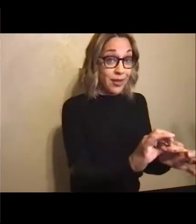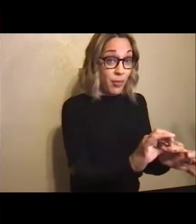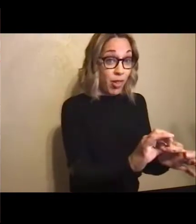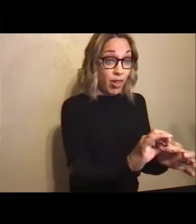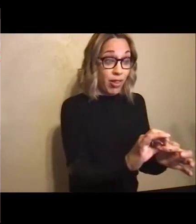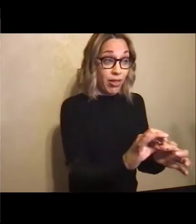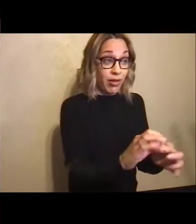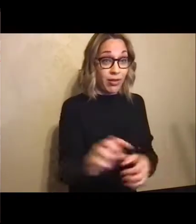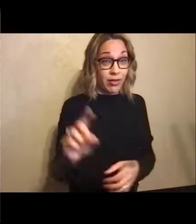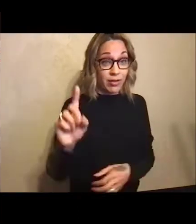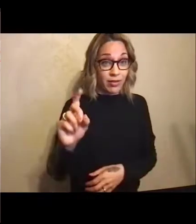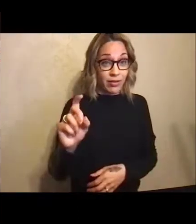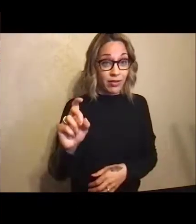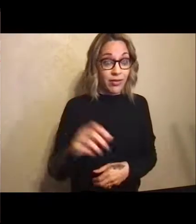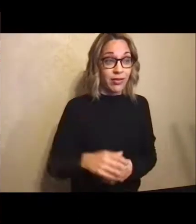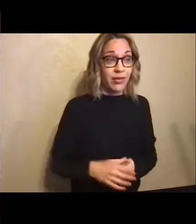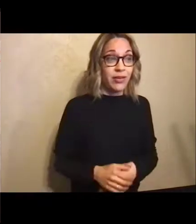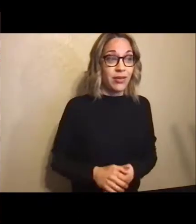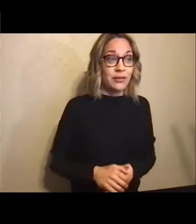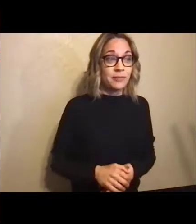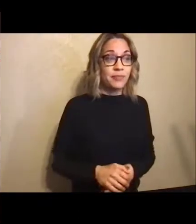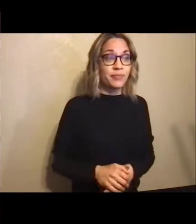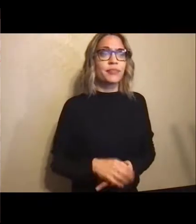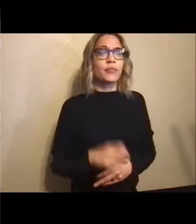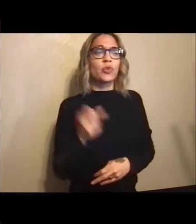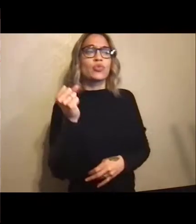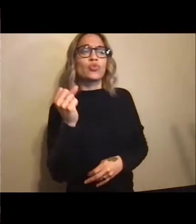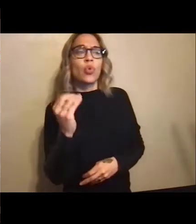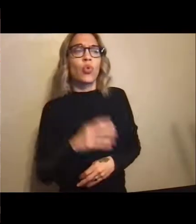Next, your goals need to be relevant.